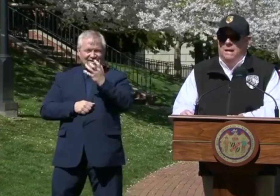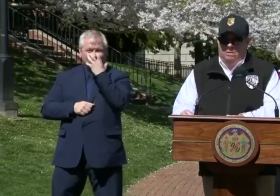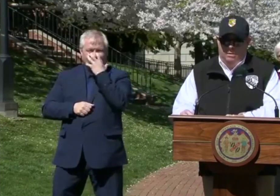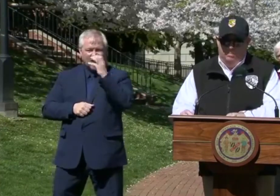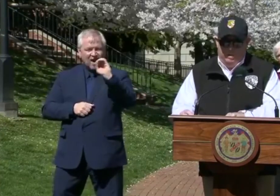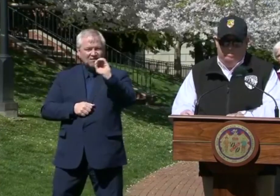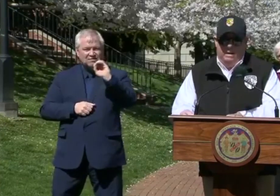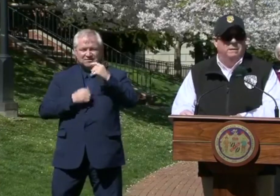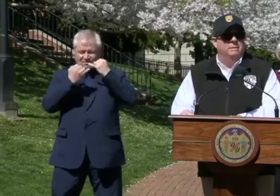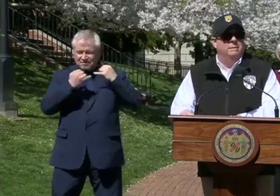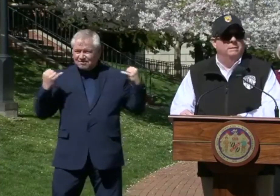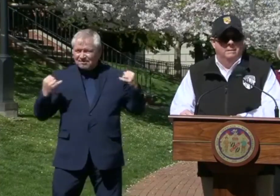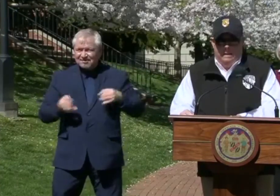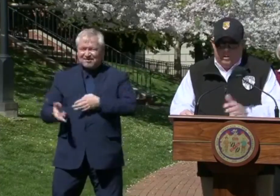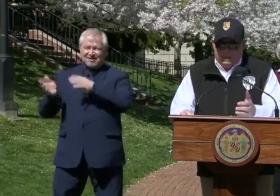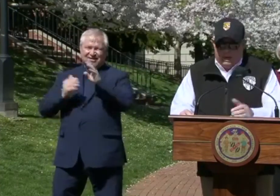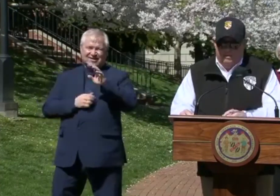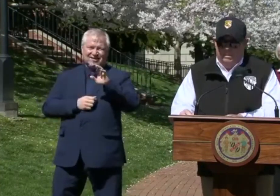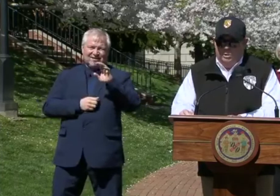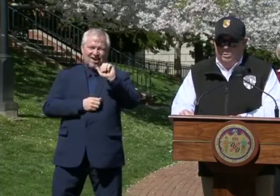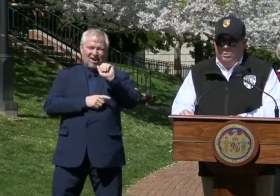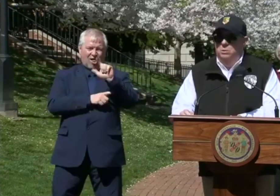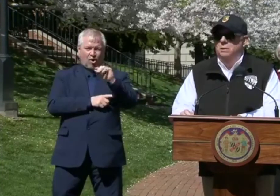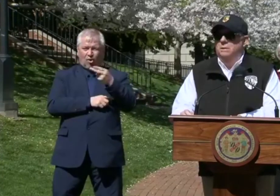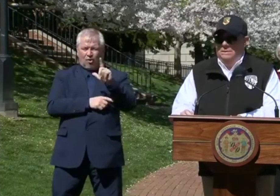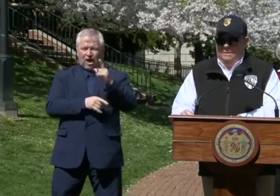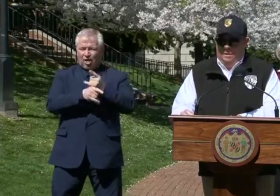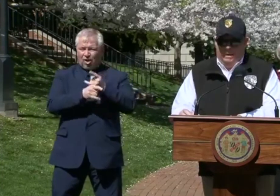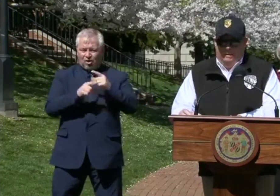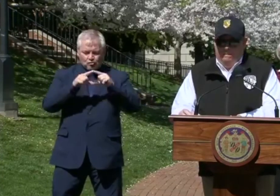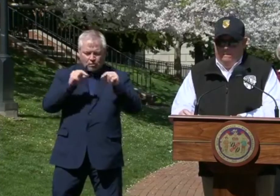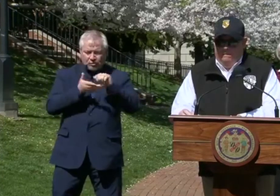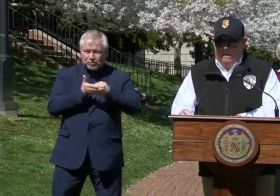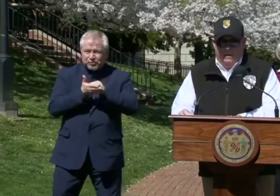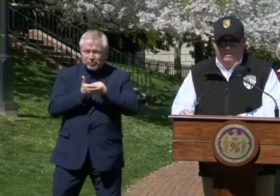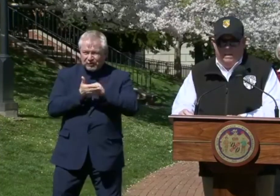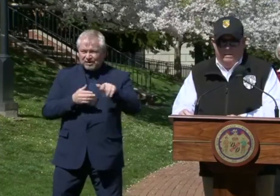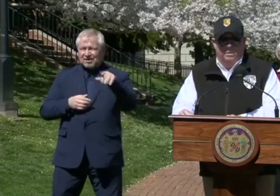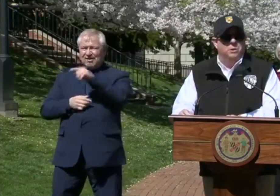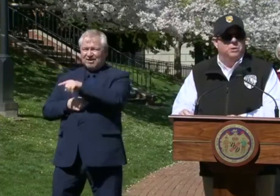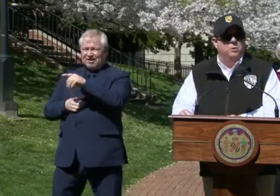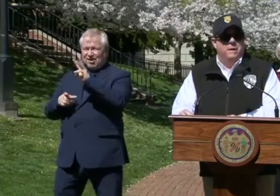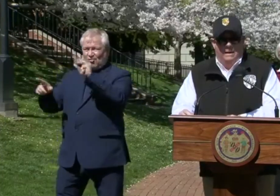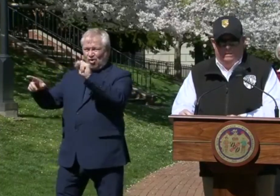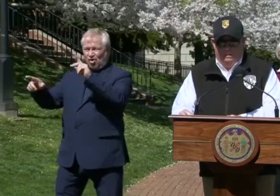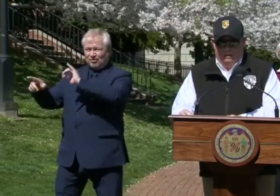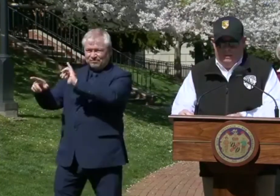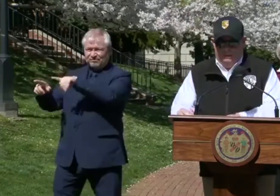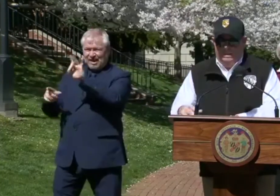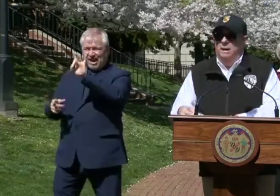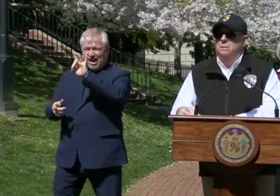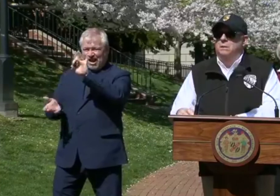6,000 alcohol prep pads. Now, Howard County Public Schools donated 5,800 surgical masks